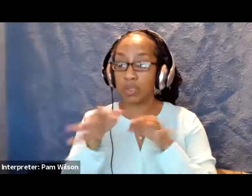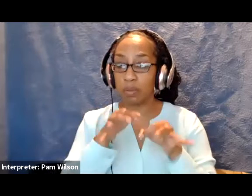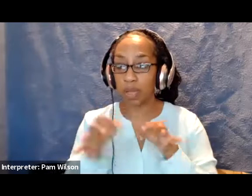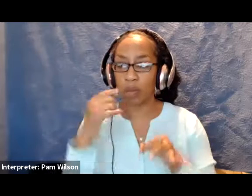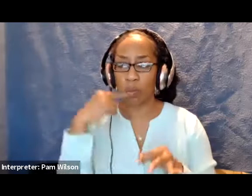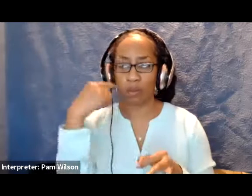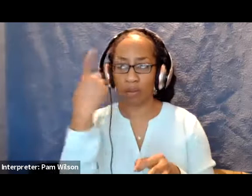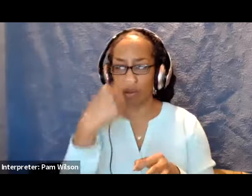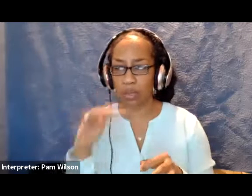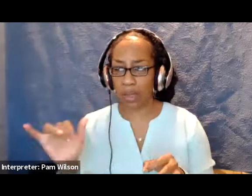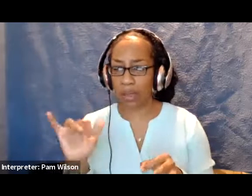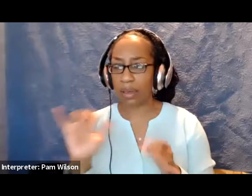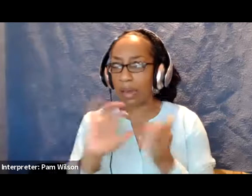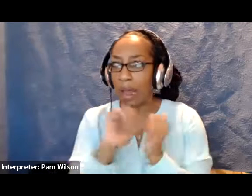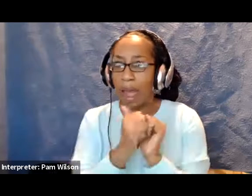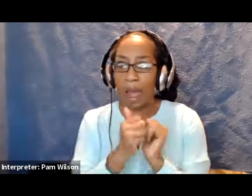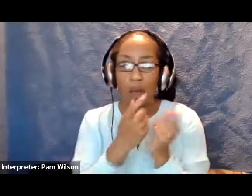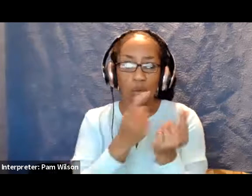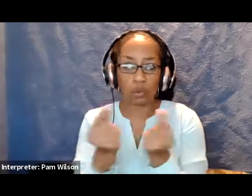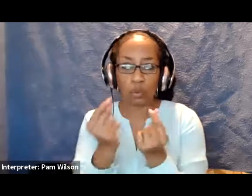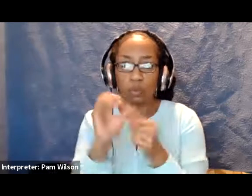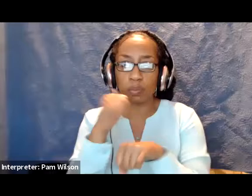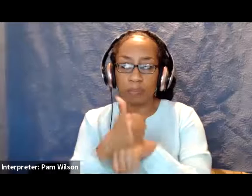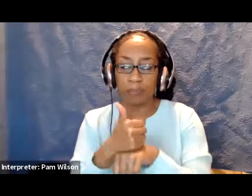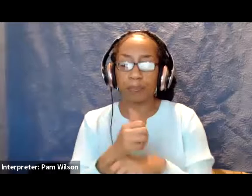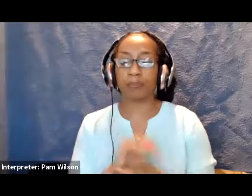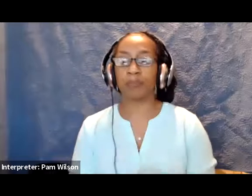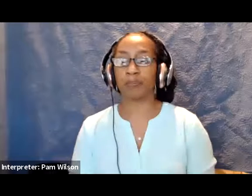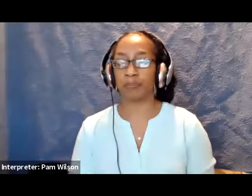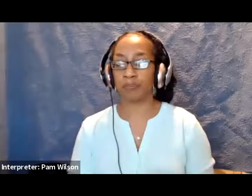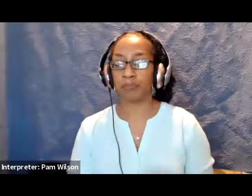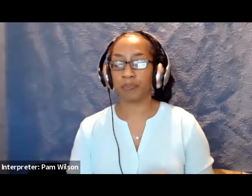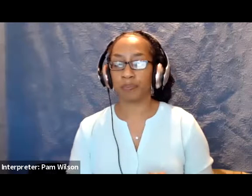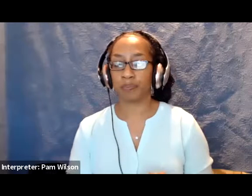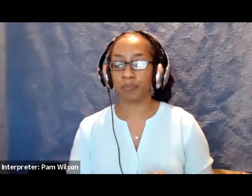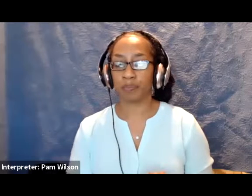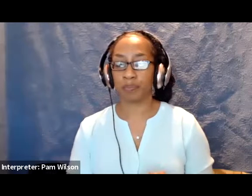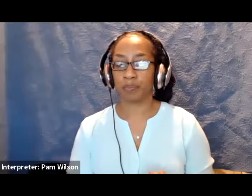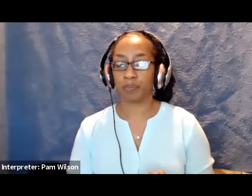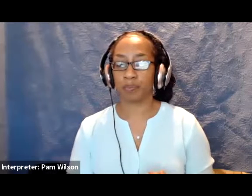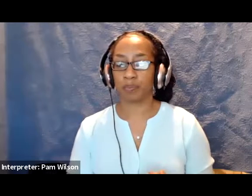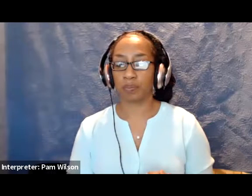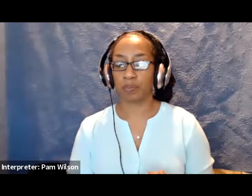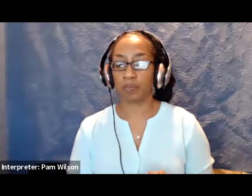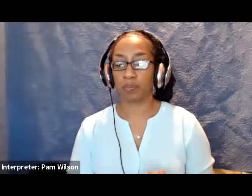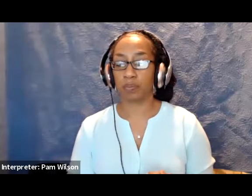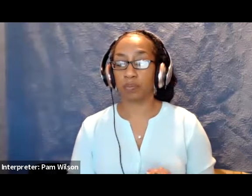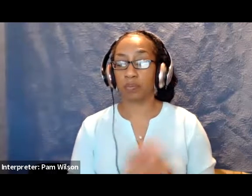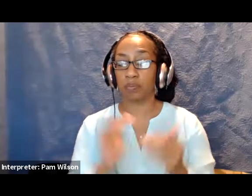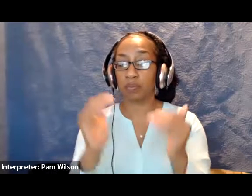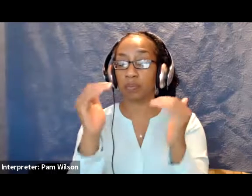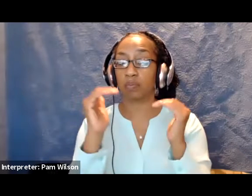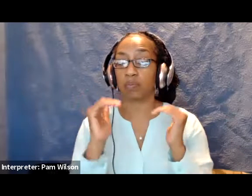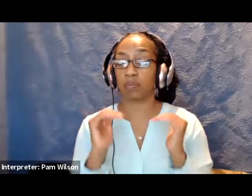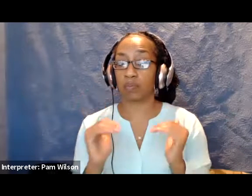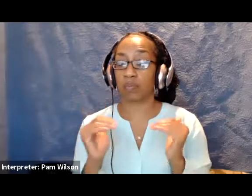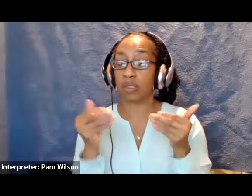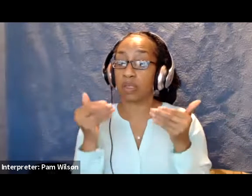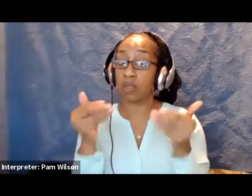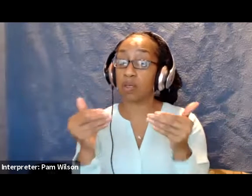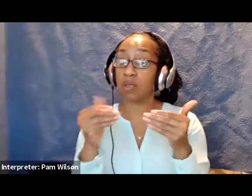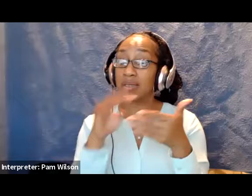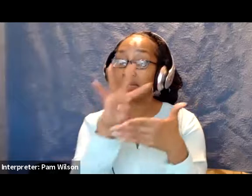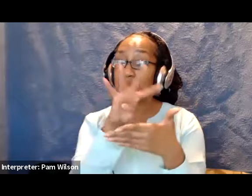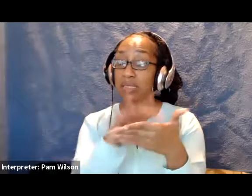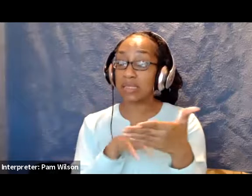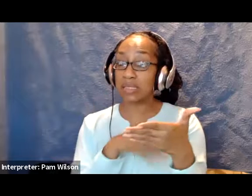that in a little bit, okay? All right, so let's go ahead and schedule